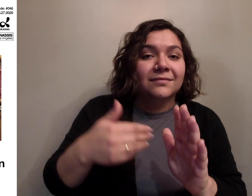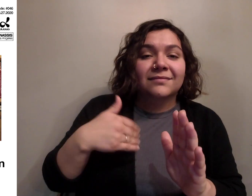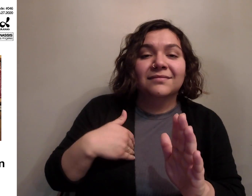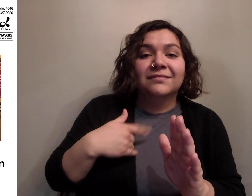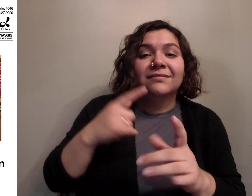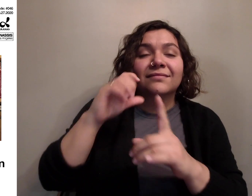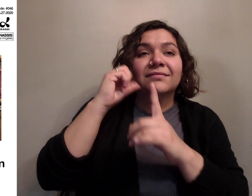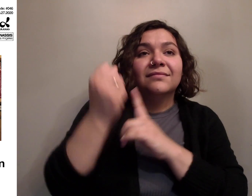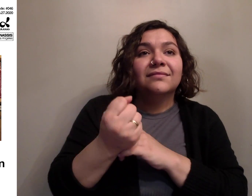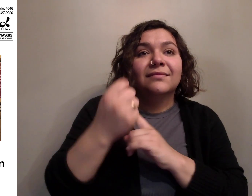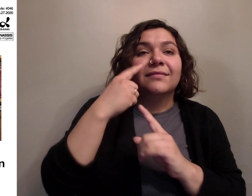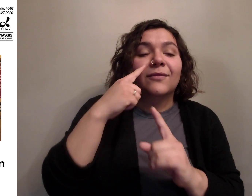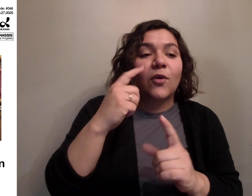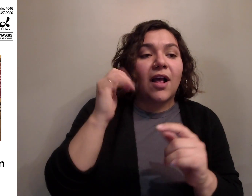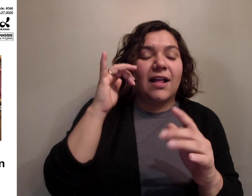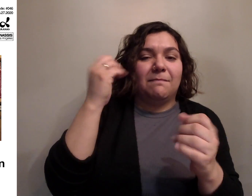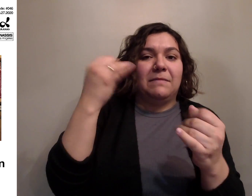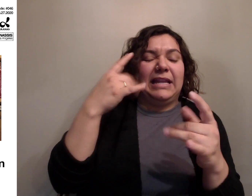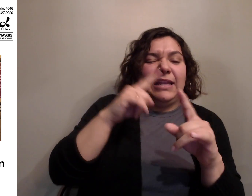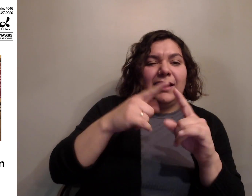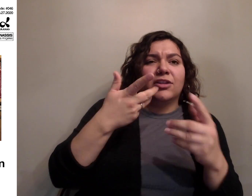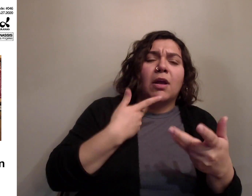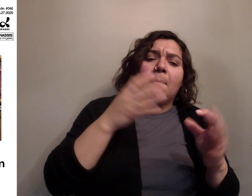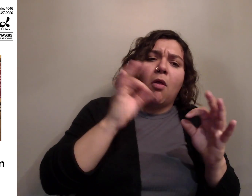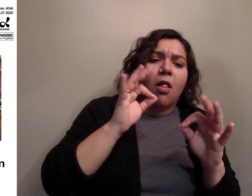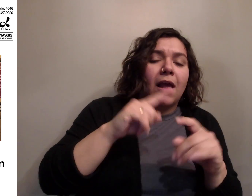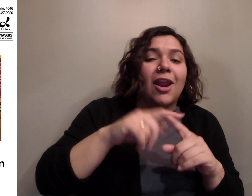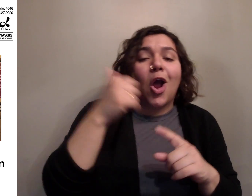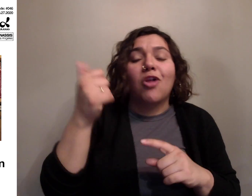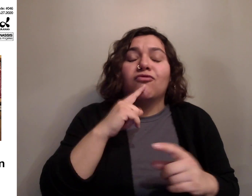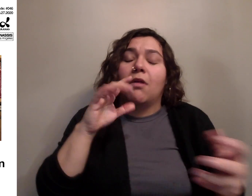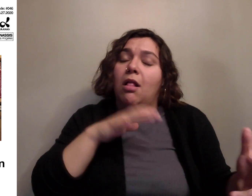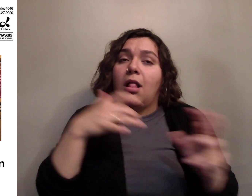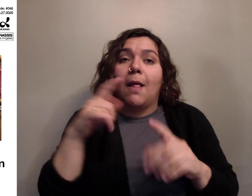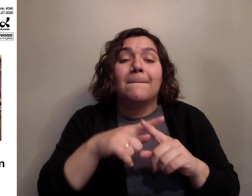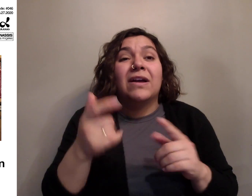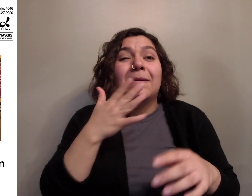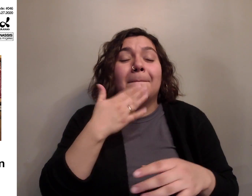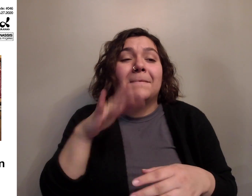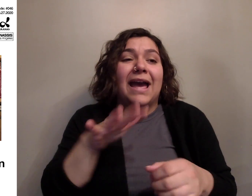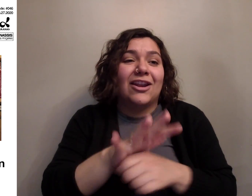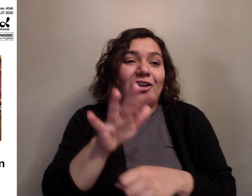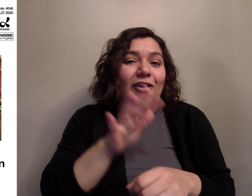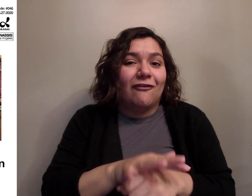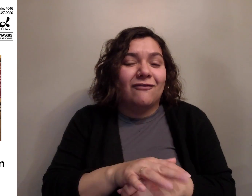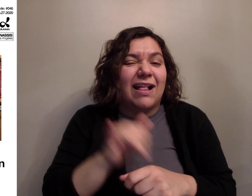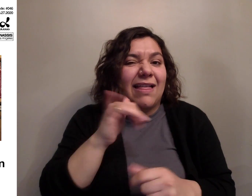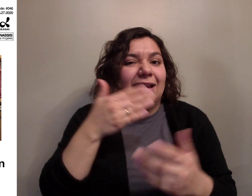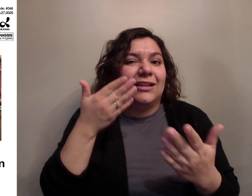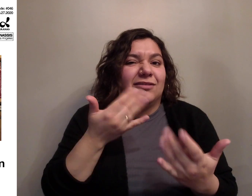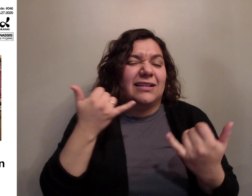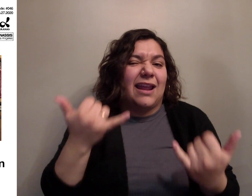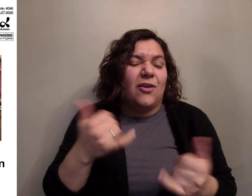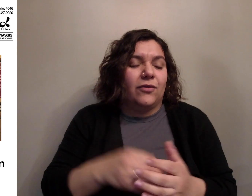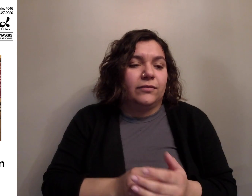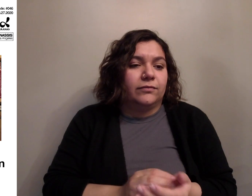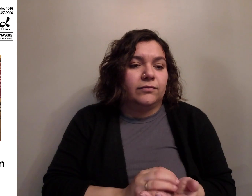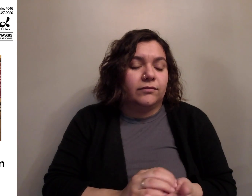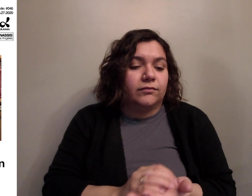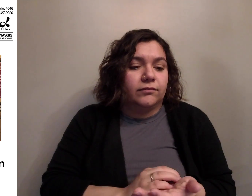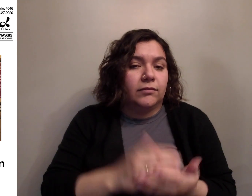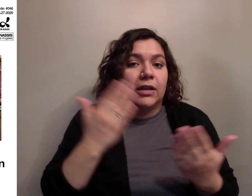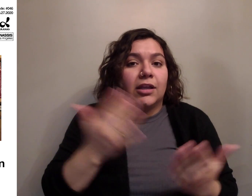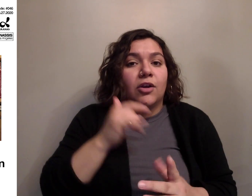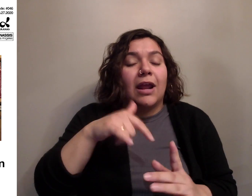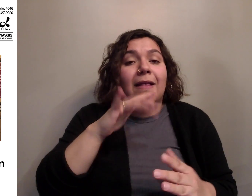of scenarios from the not so bad to the totally catastrophic. But it's already bad enough, just as it